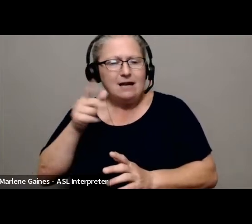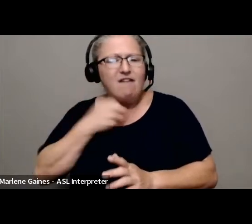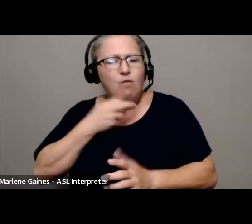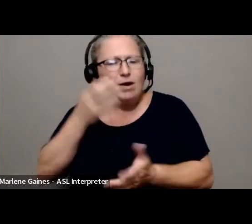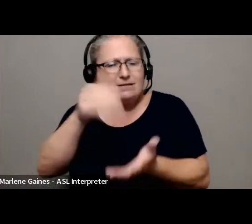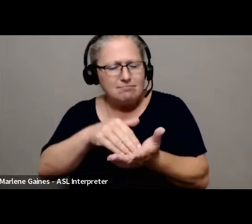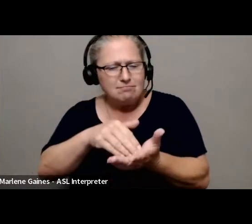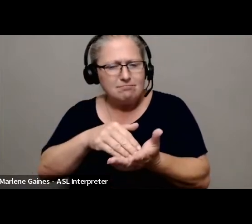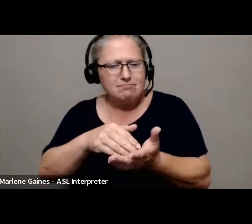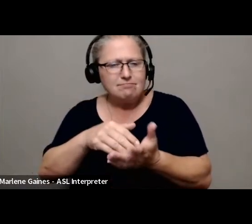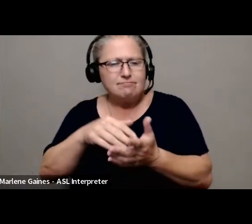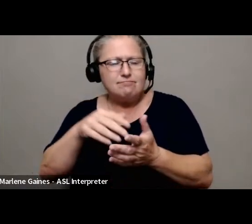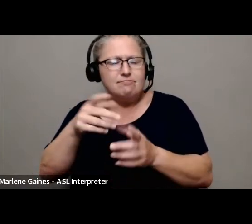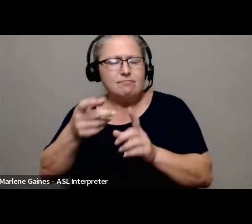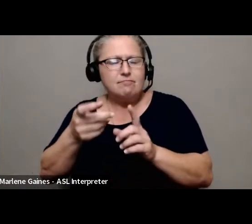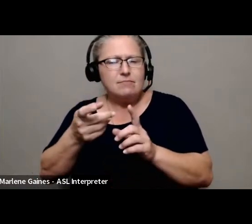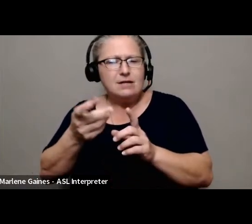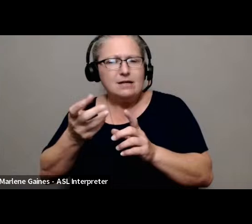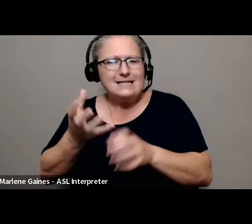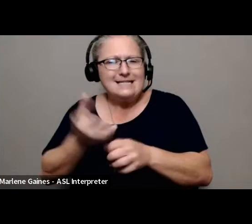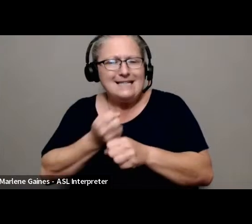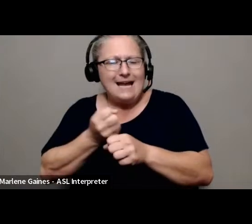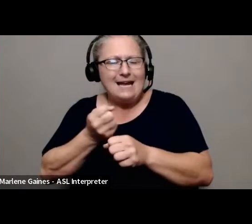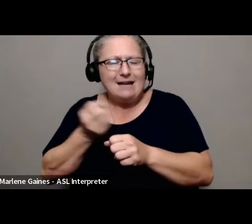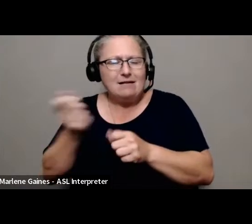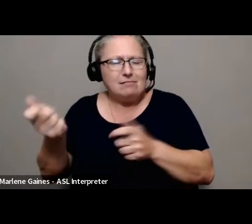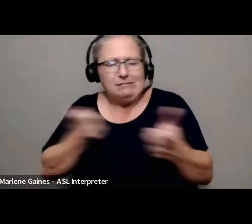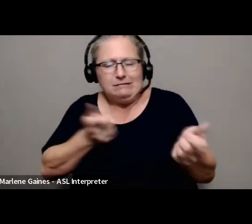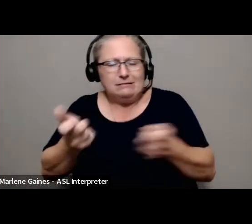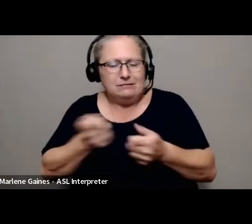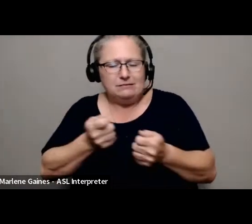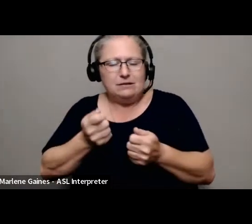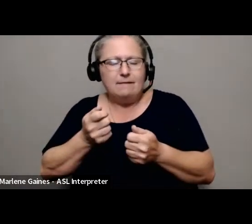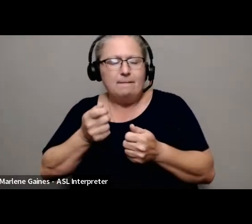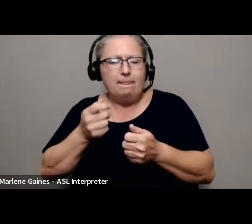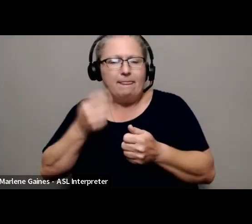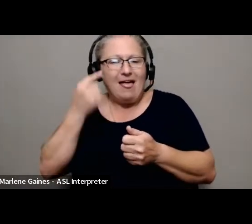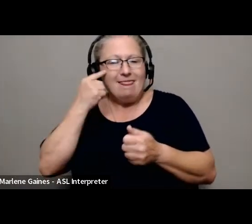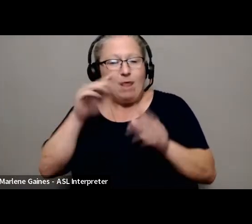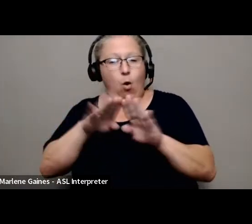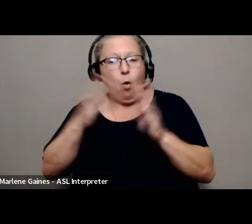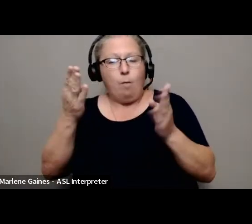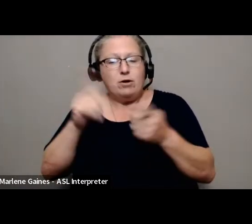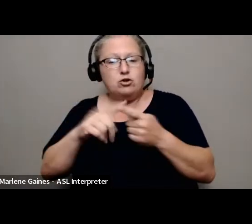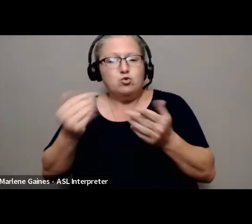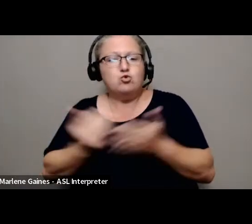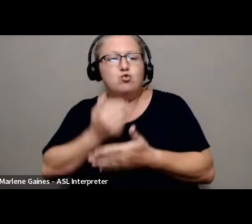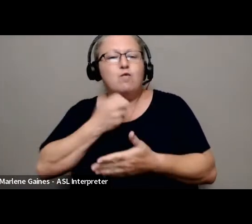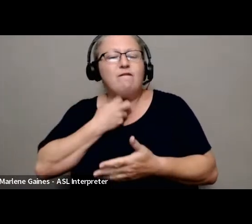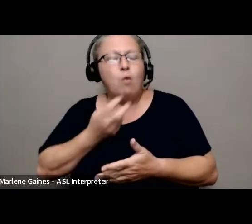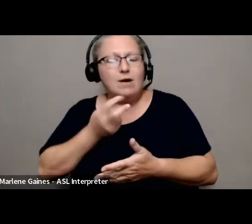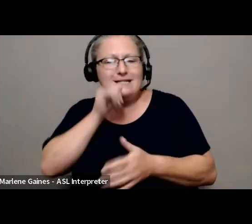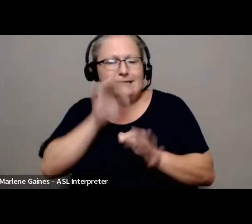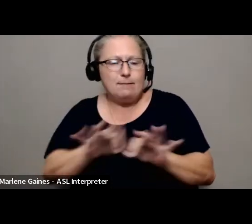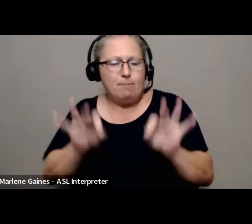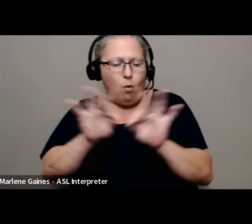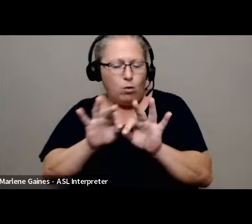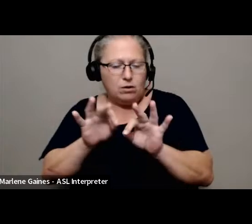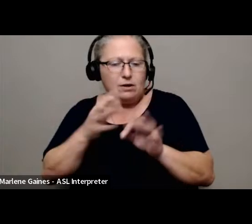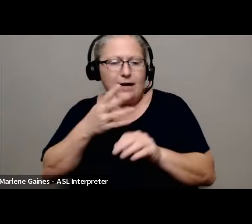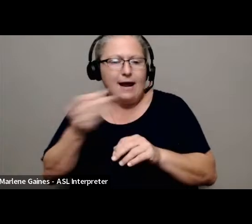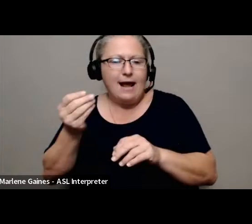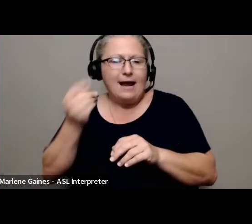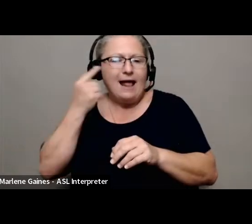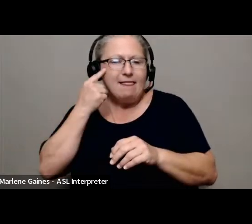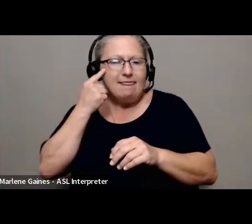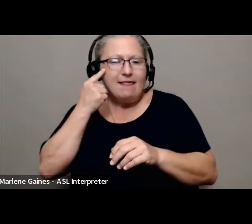you know, taking things from the margins. I think opening up to new voices is important. And